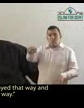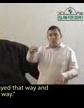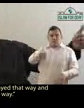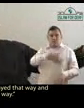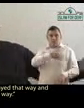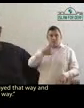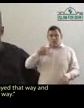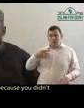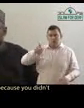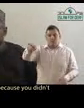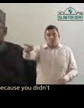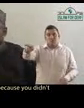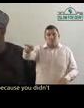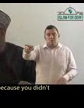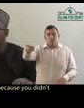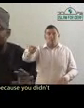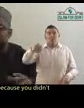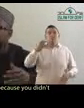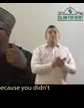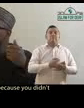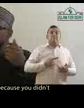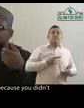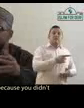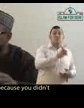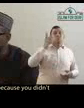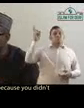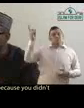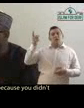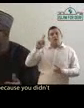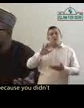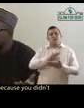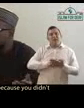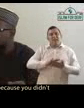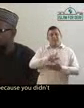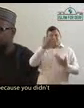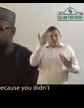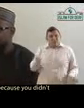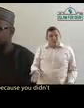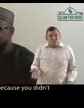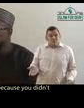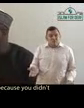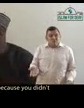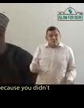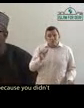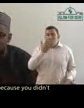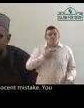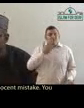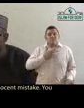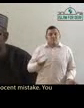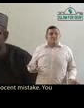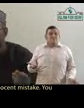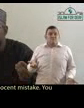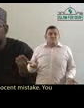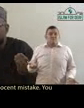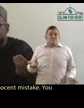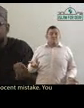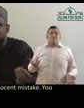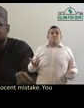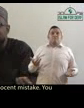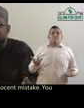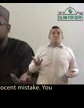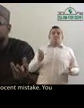this morning we prayed that way. Allah forgives you for that because you didn't know. You didn't know. So it's